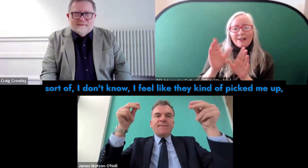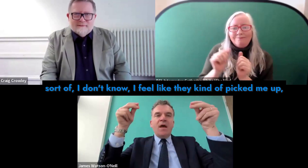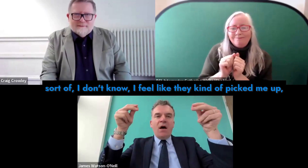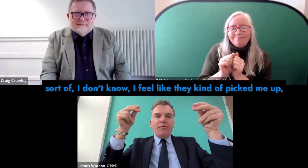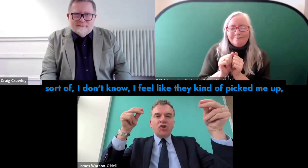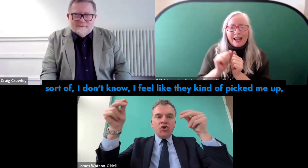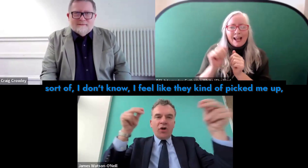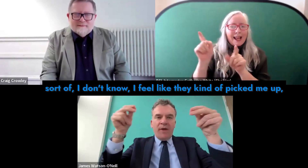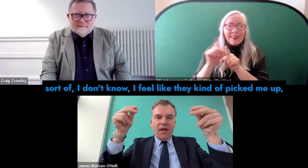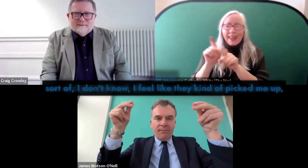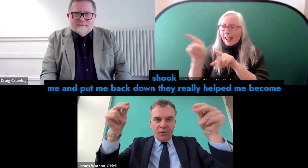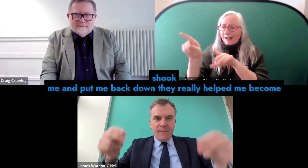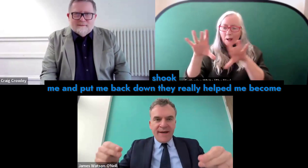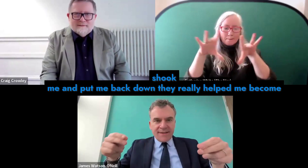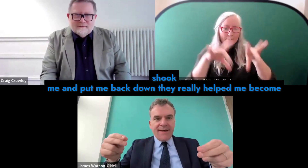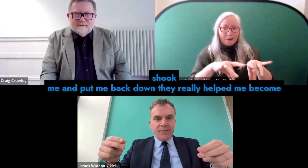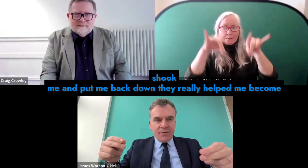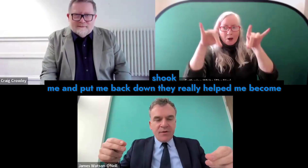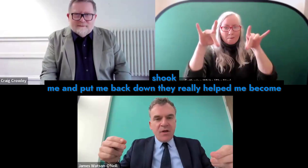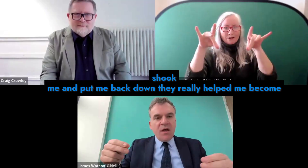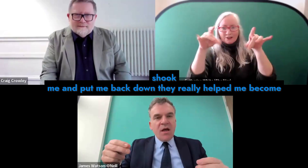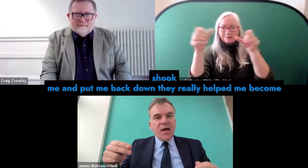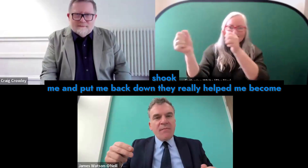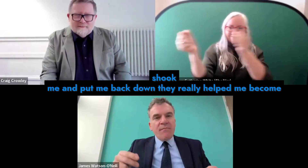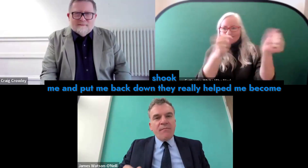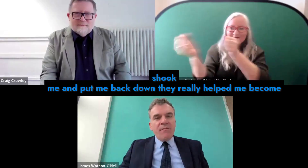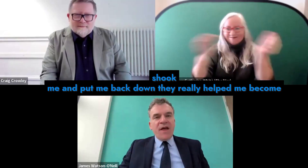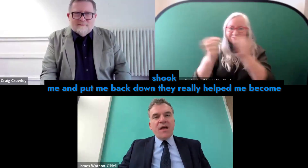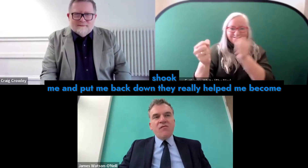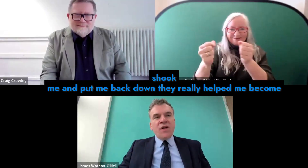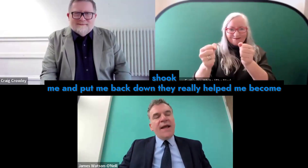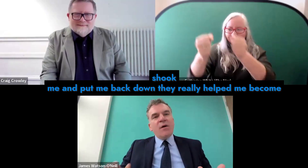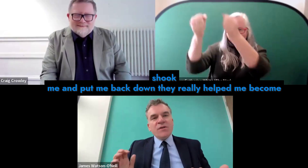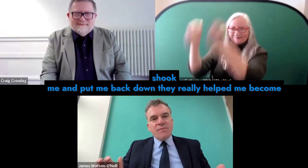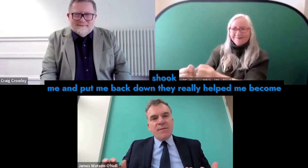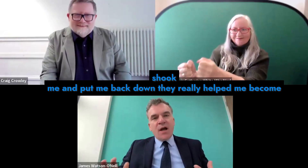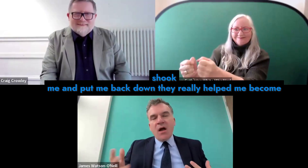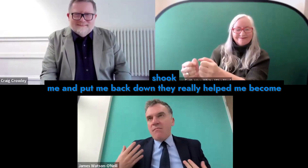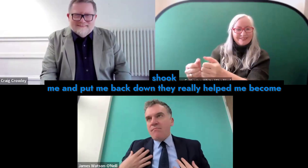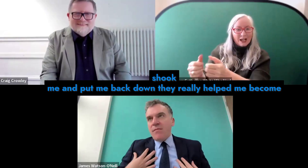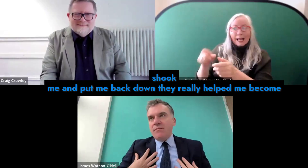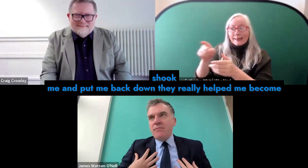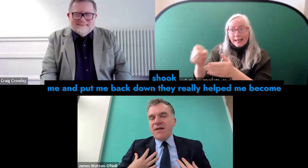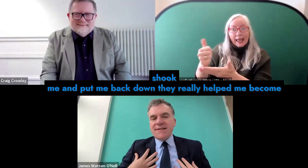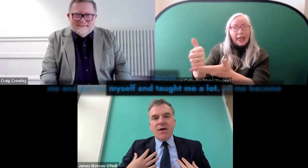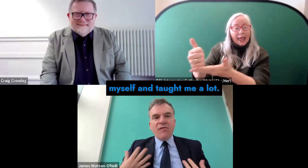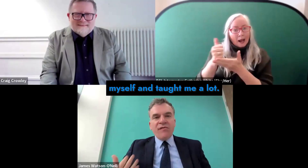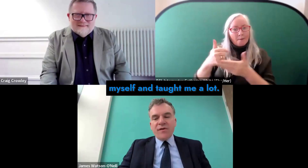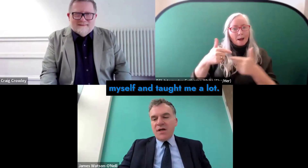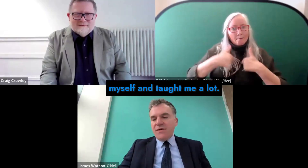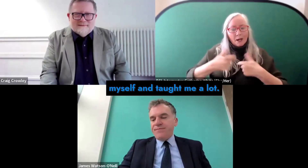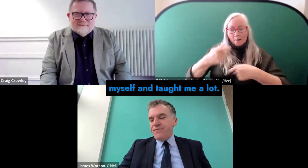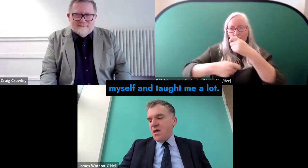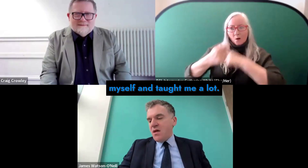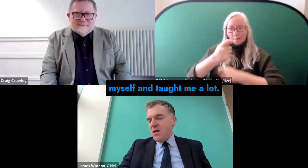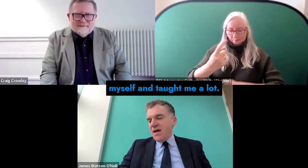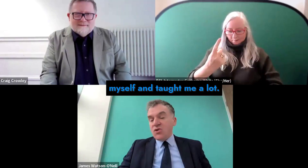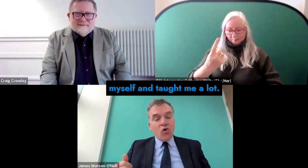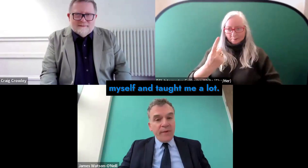I feel like they kind of picked me up, shook me, and put me back down. They really helped me become